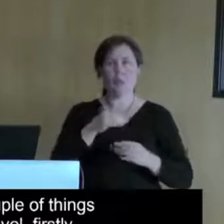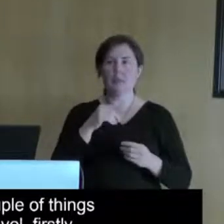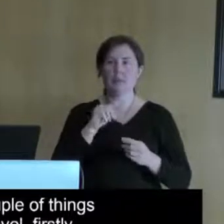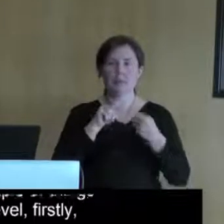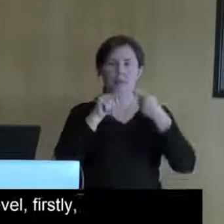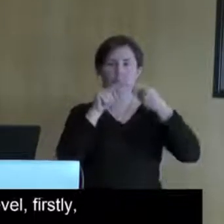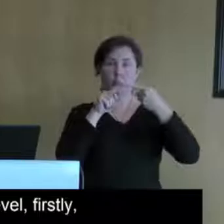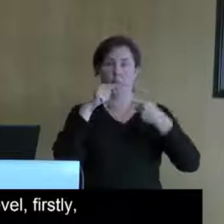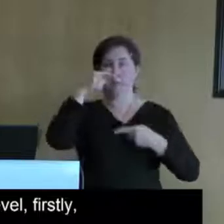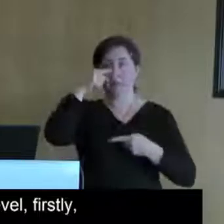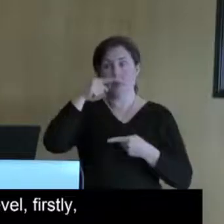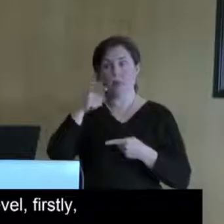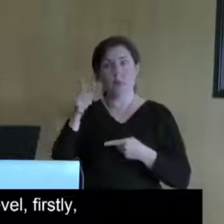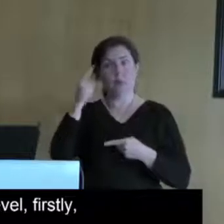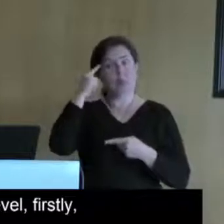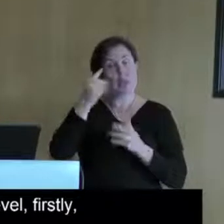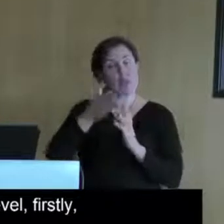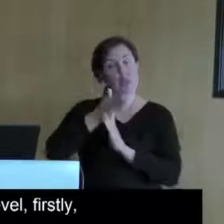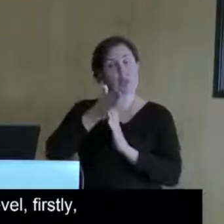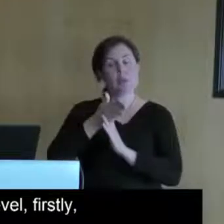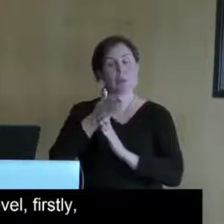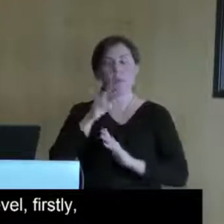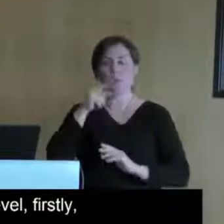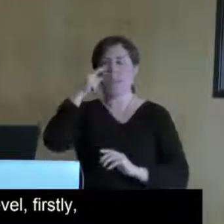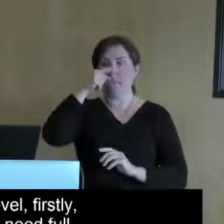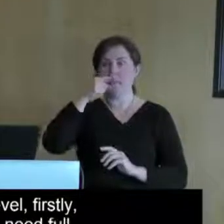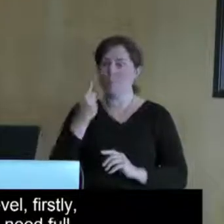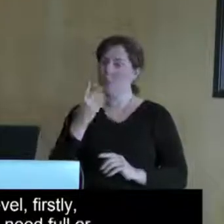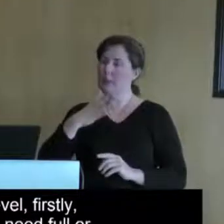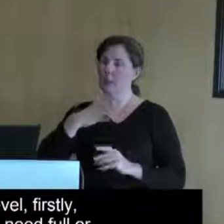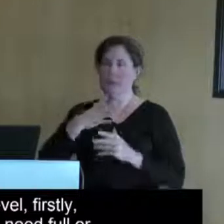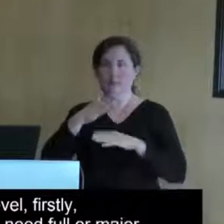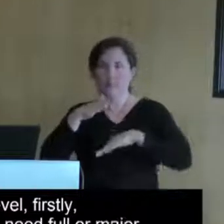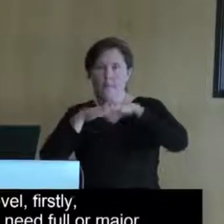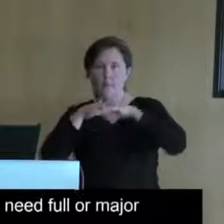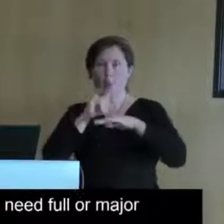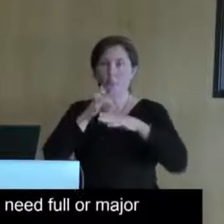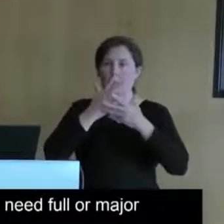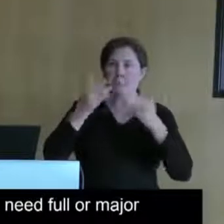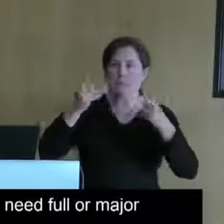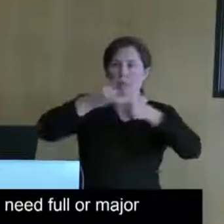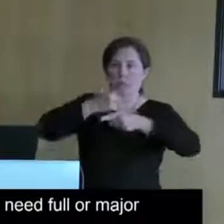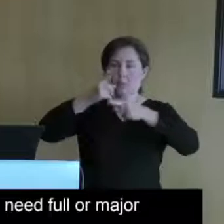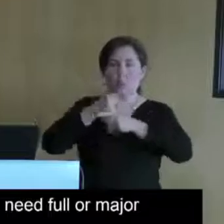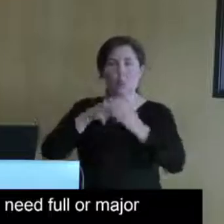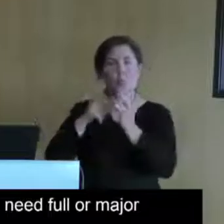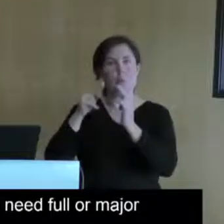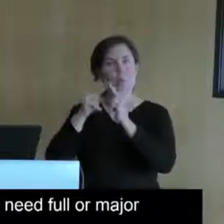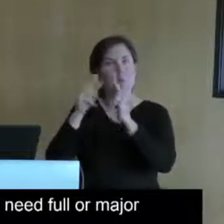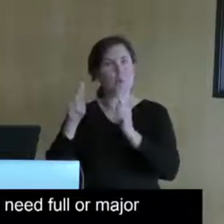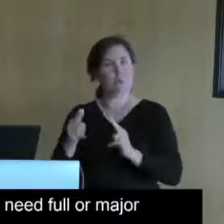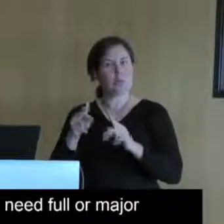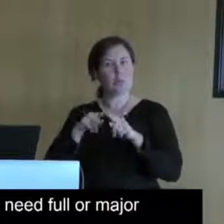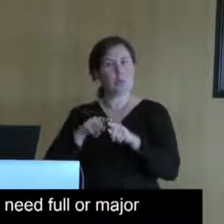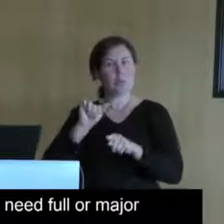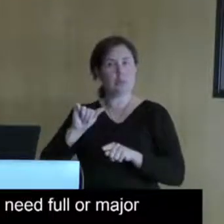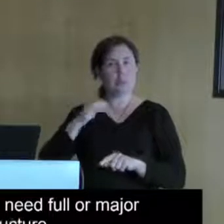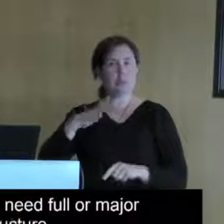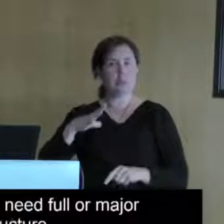fair period of time. A couple of things that probably are important at a practical